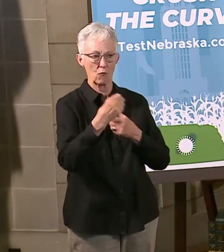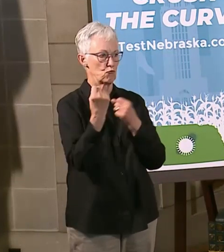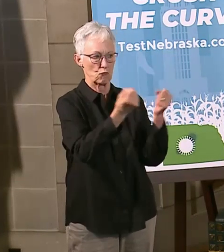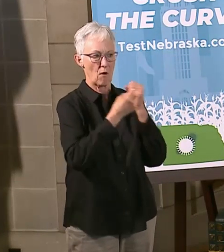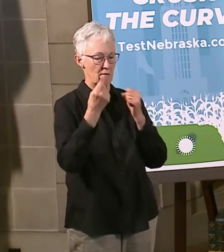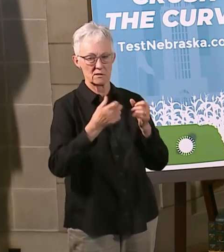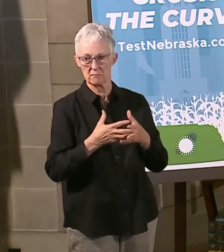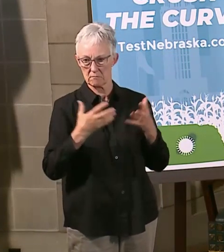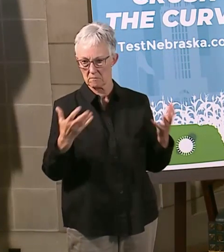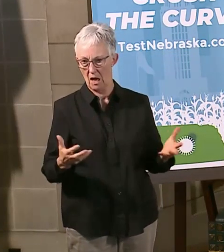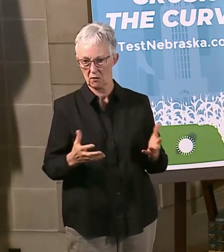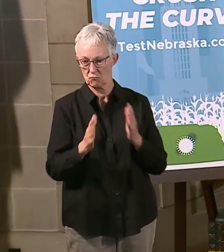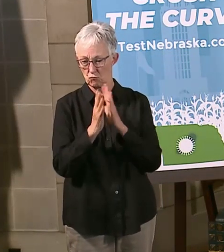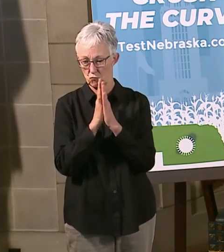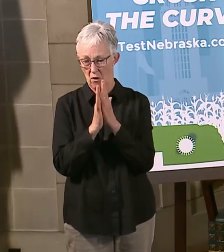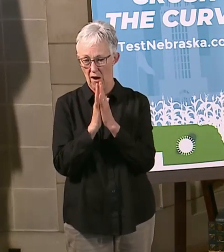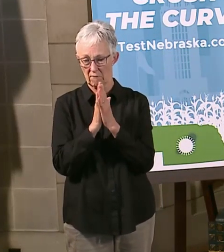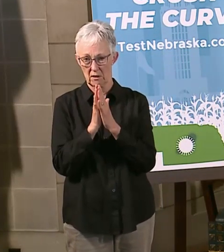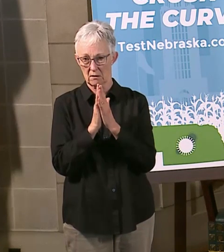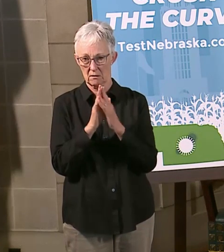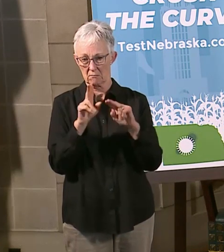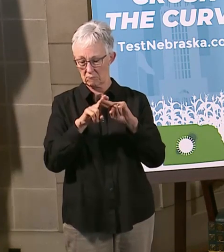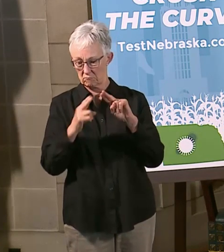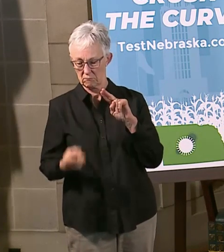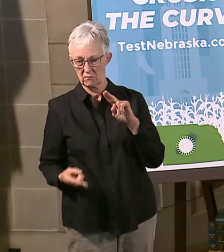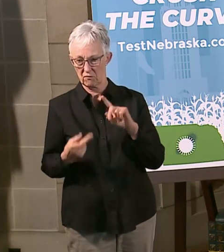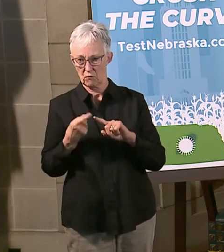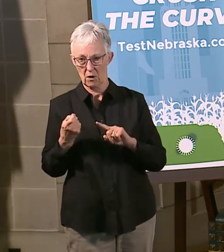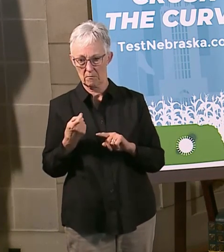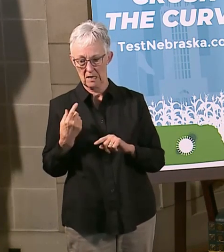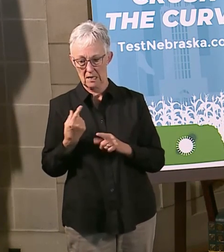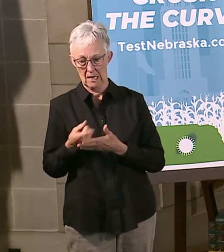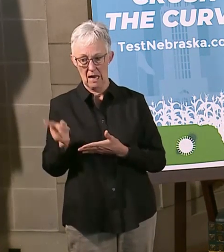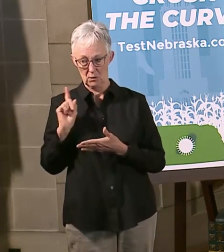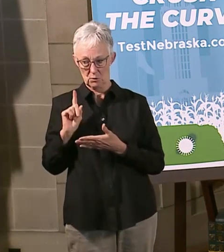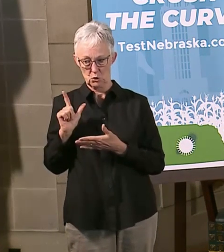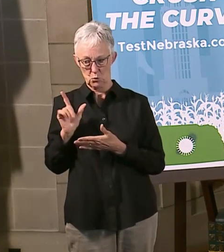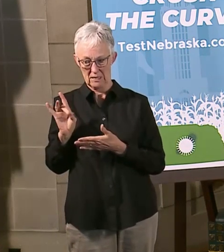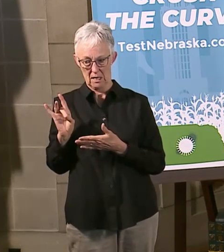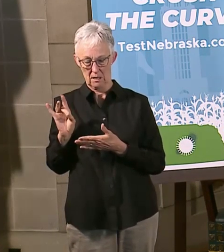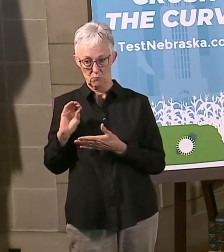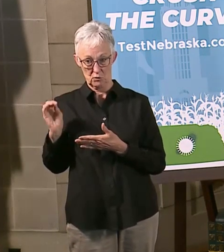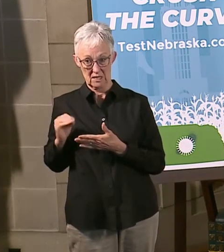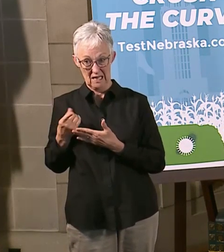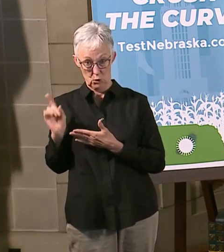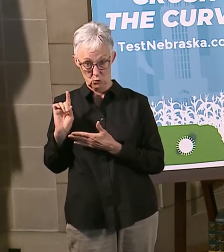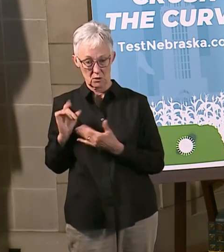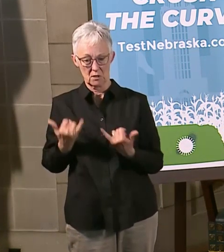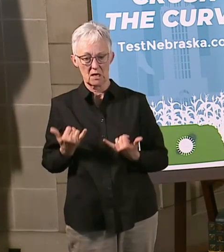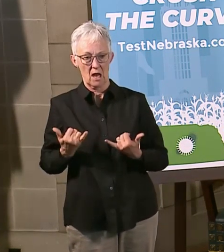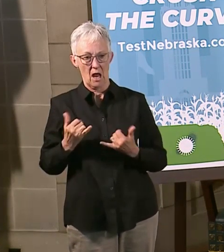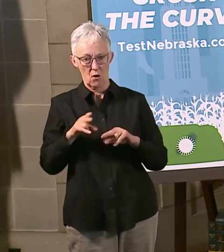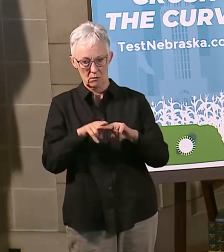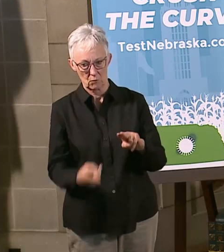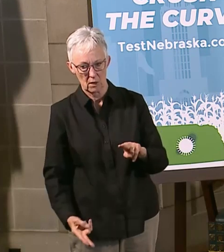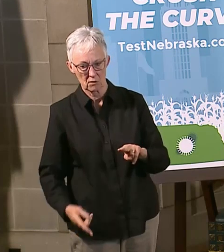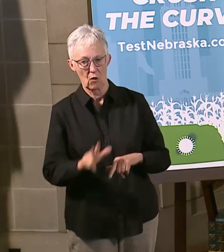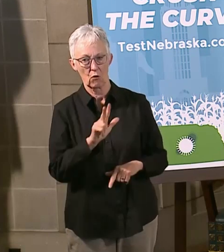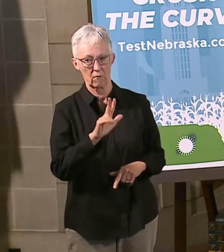Overall, across the state, traffic is down from what it was last week at -28%, to now this week, down